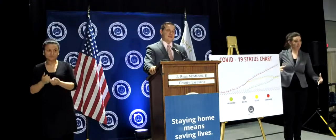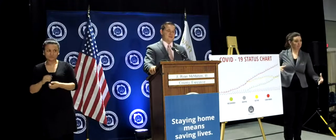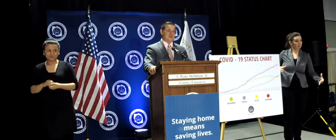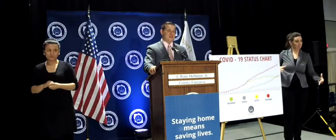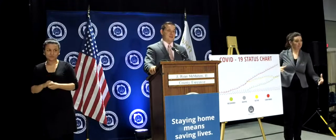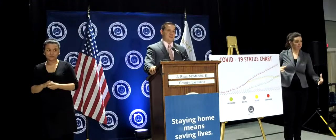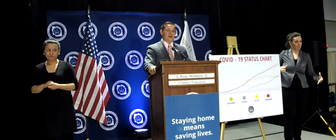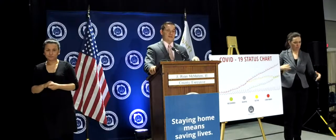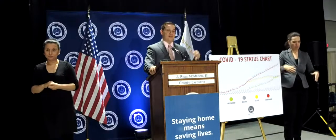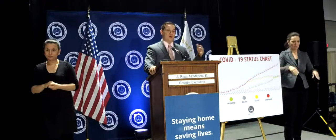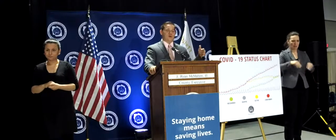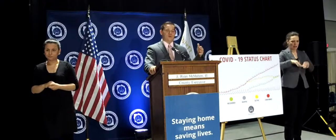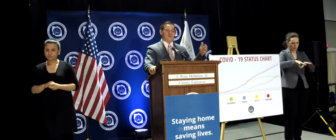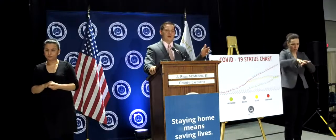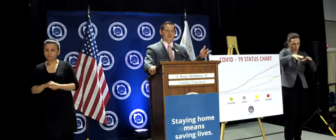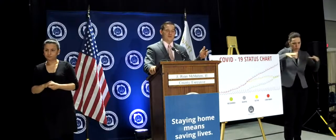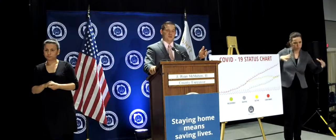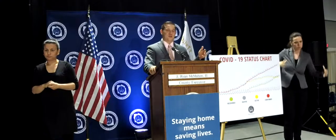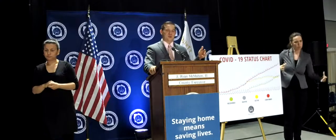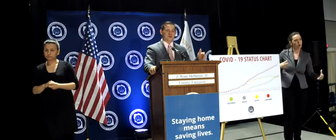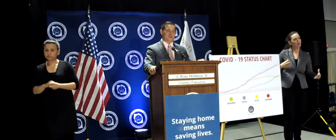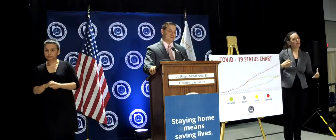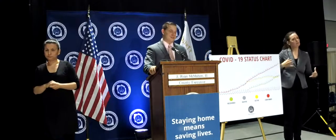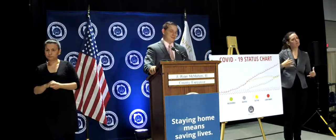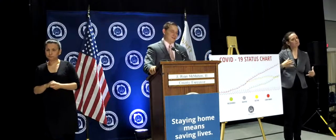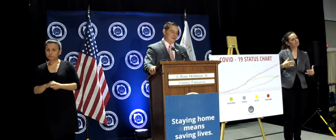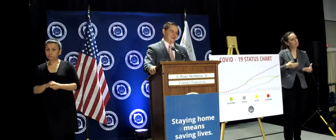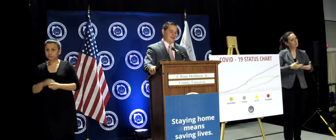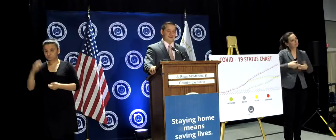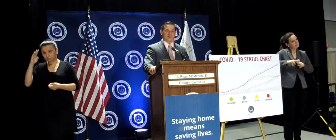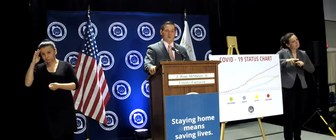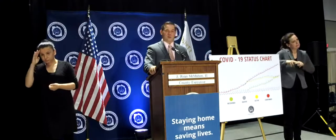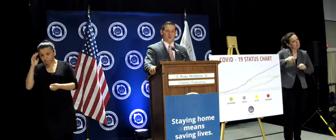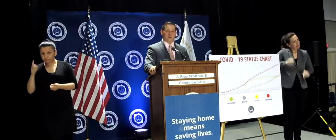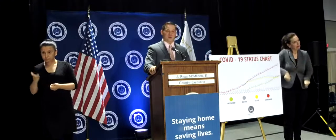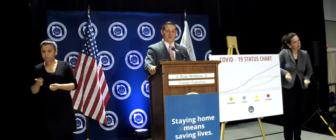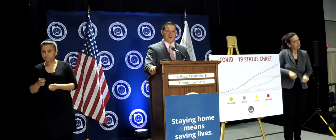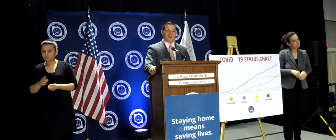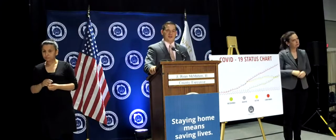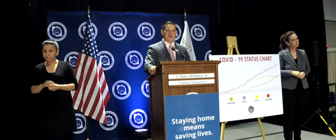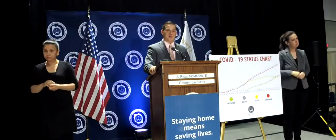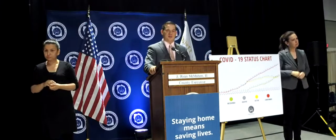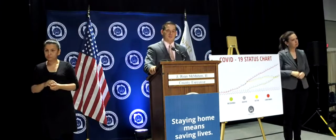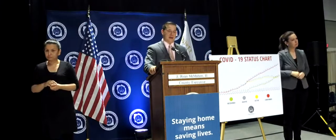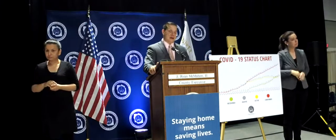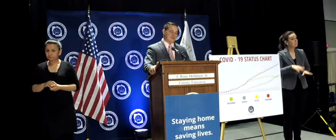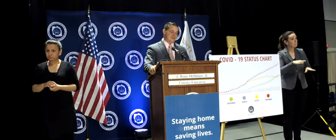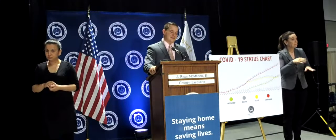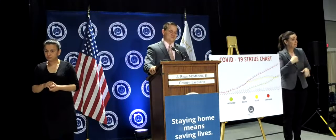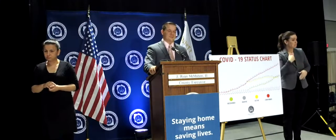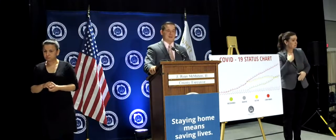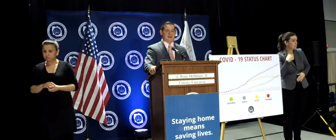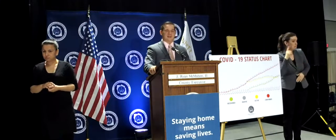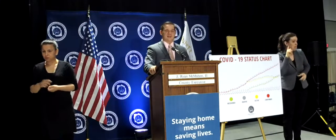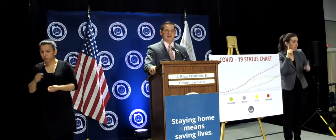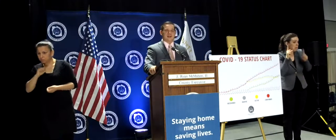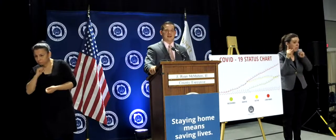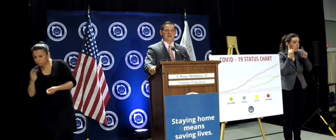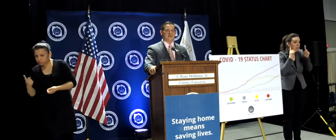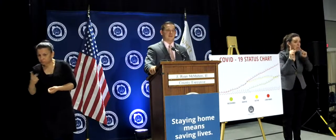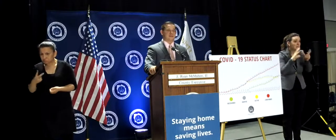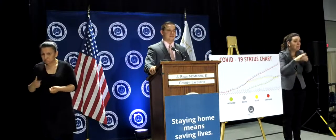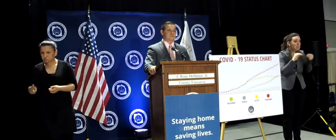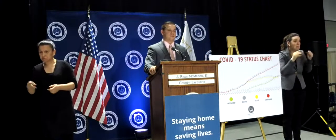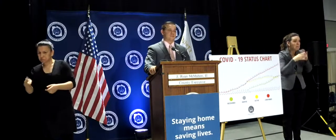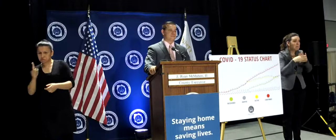if I hear about a law enforcement officer enforcing a 2-year-old with a mask, I think that's kind of